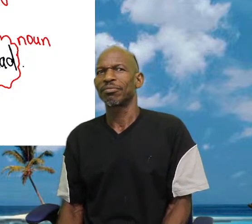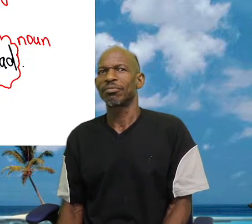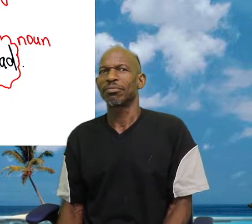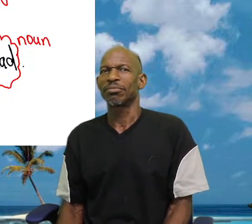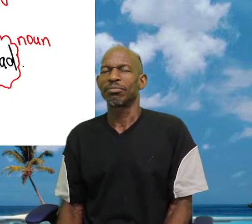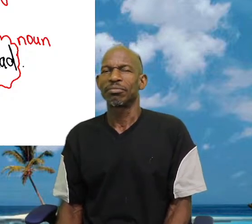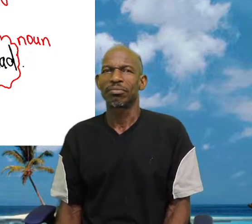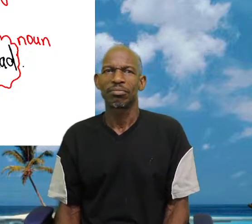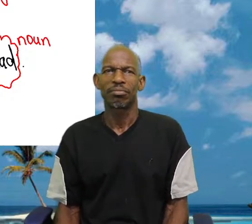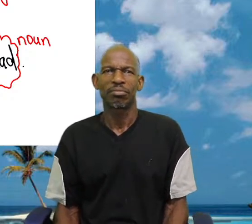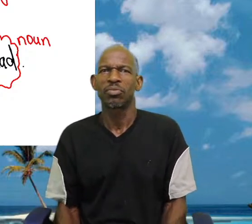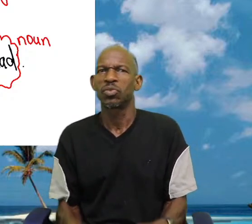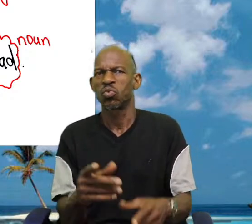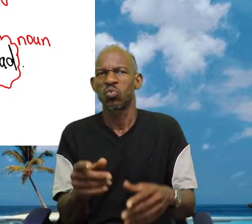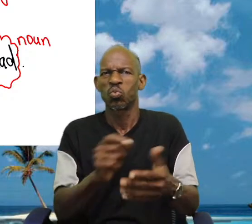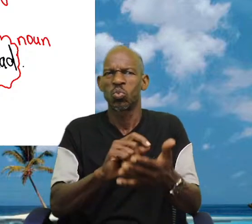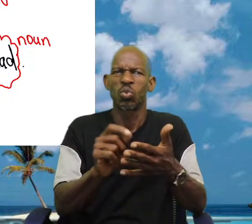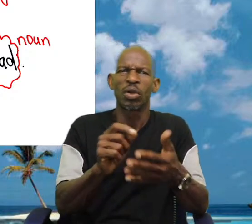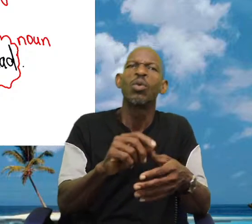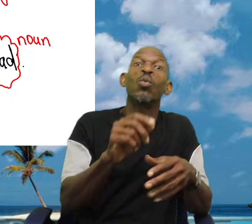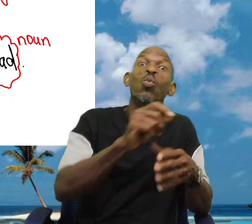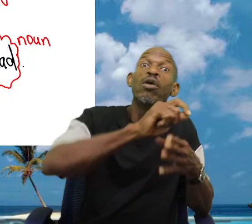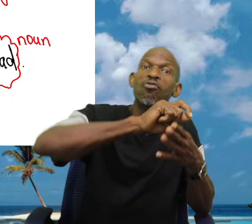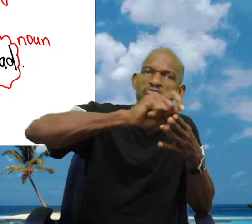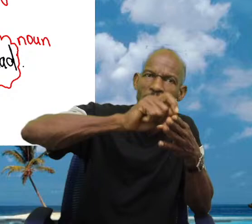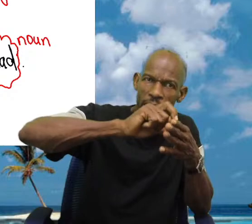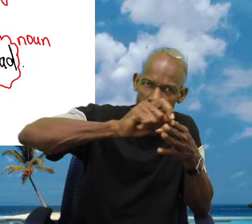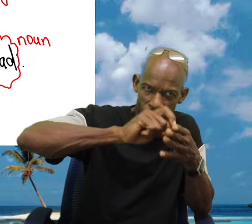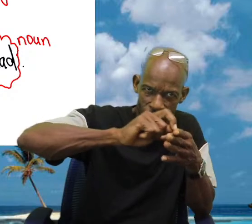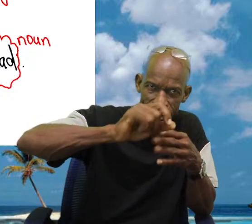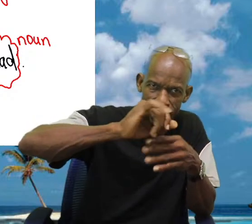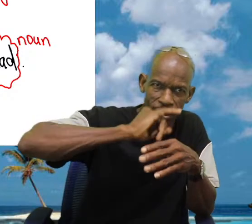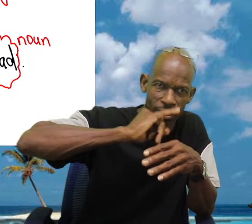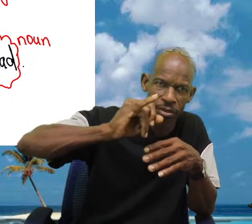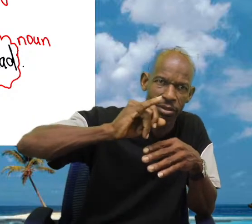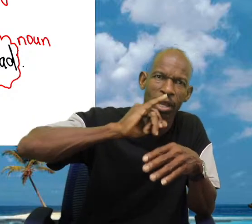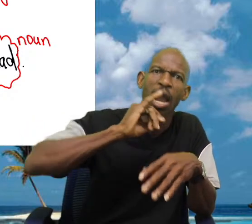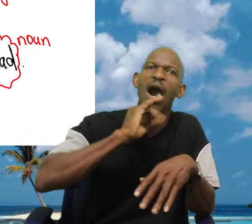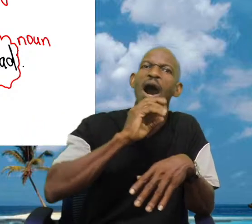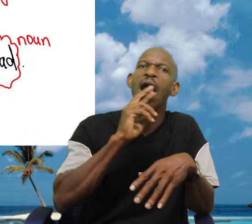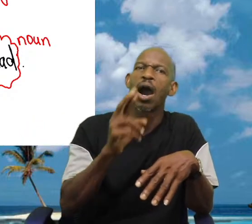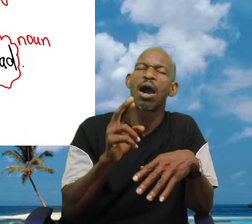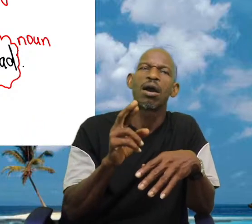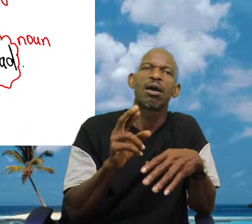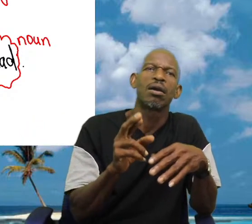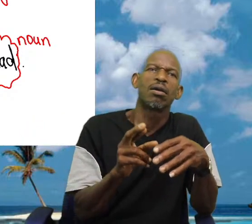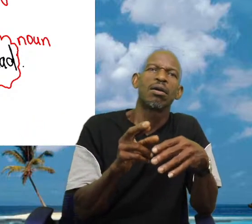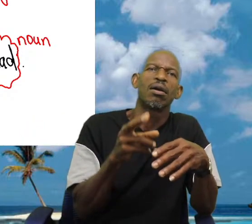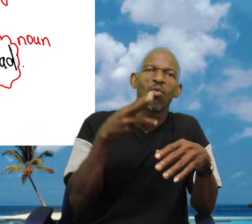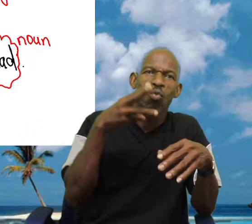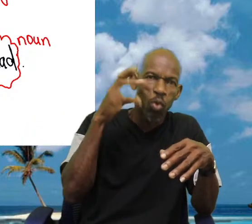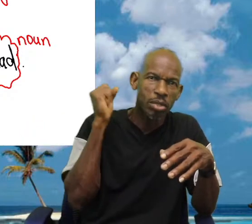Right? But in English, there must be a word order. So I can put adjectives